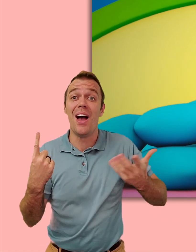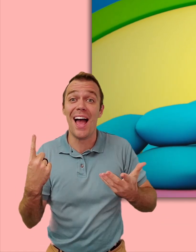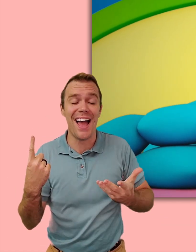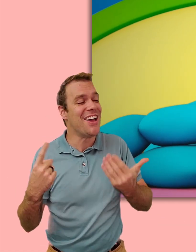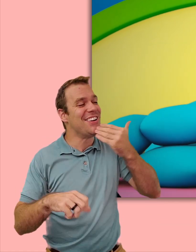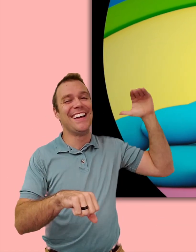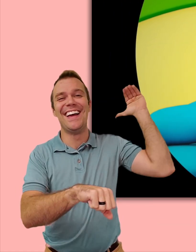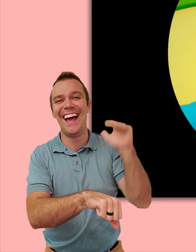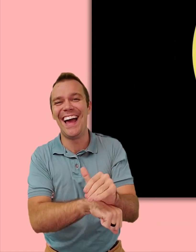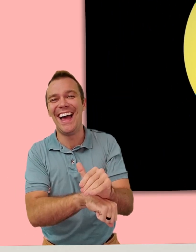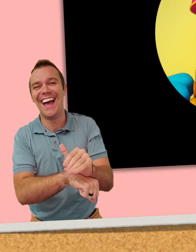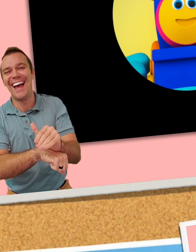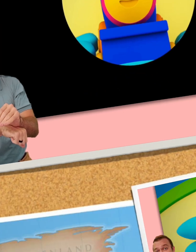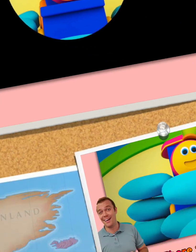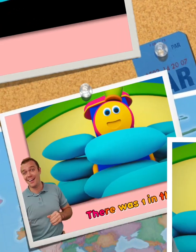night!